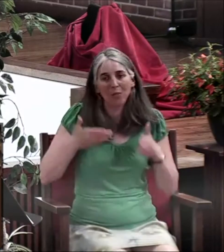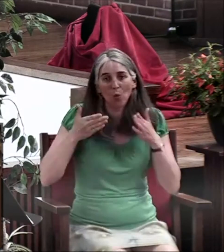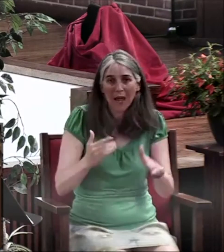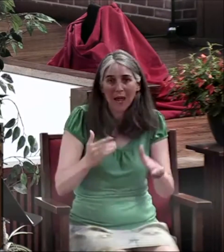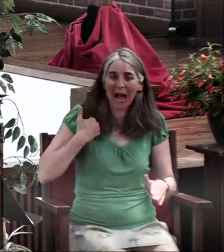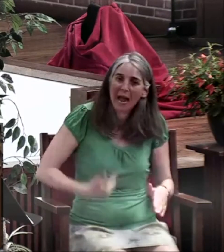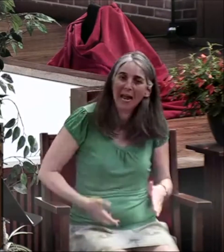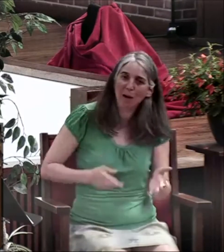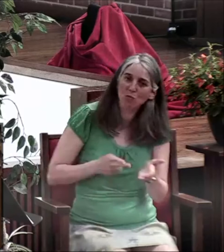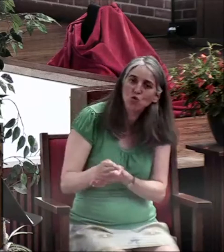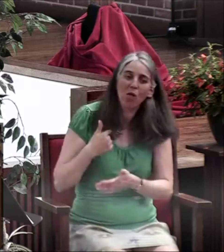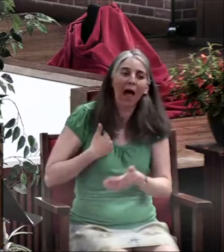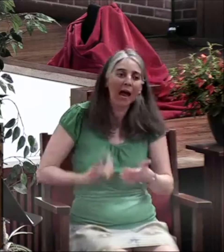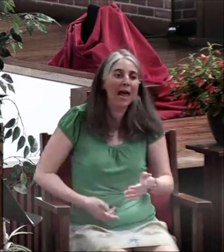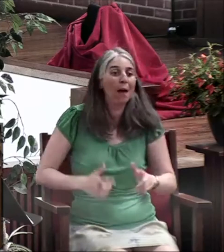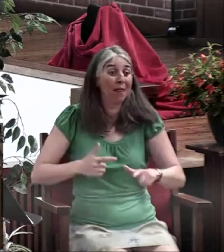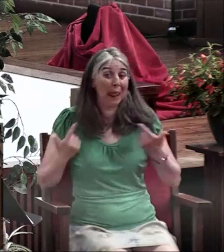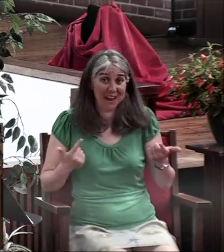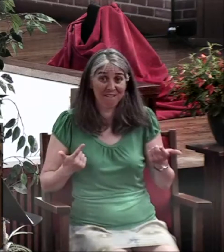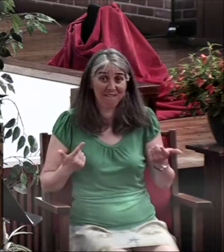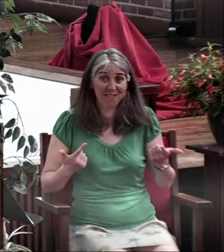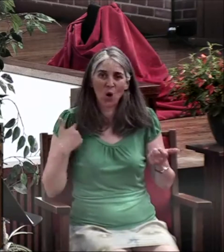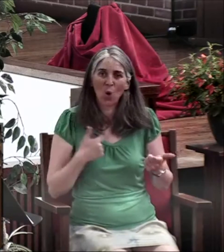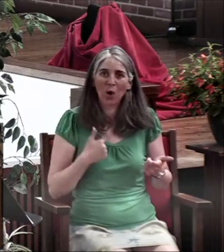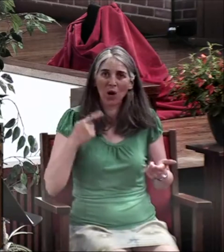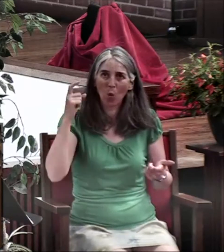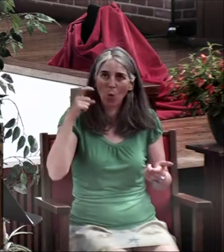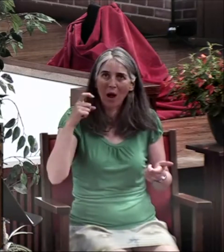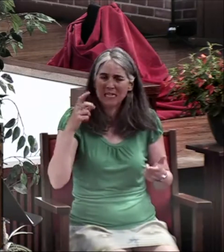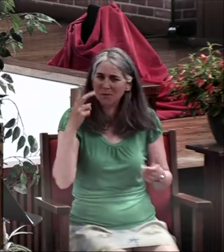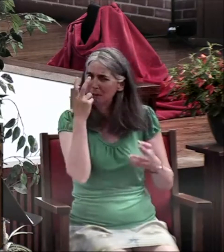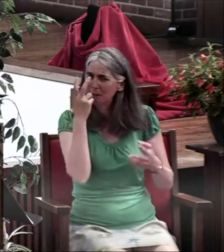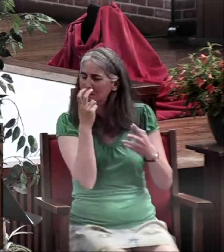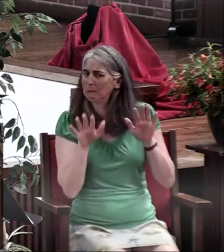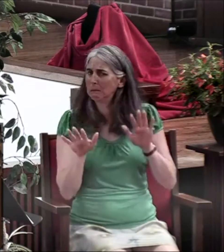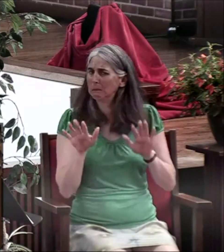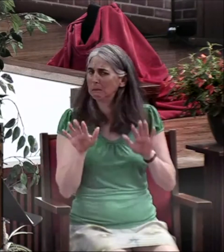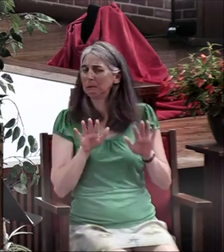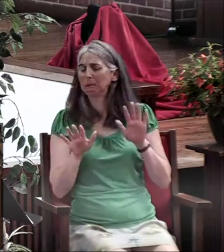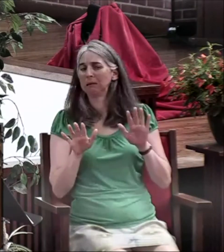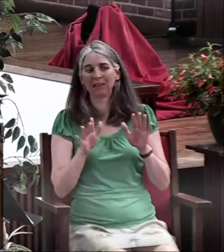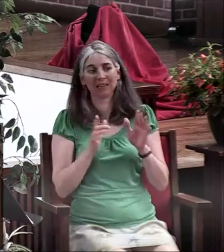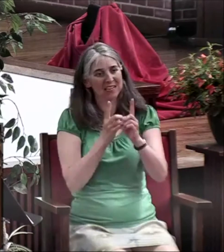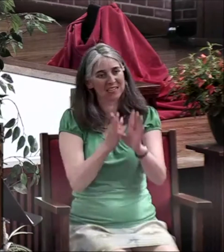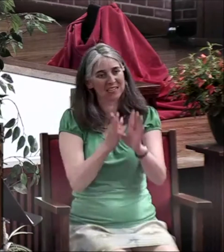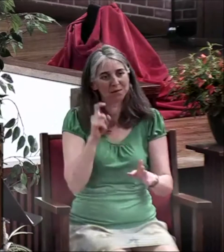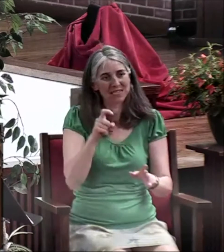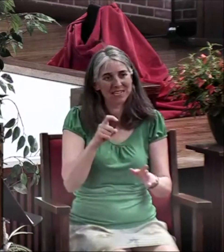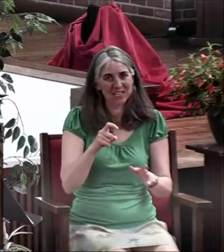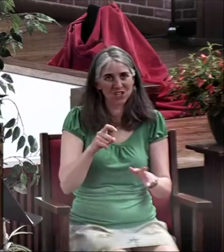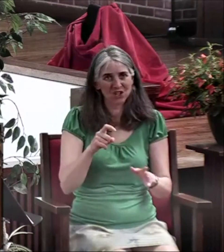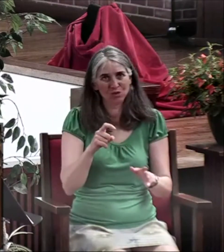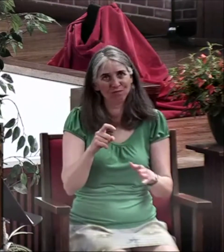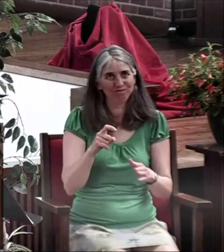Now, we are wise to be skeptics. It took some time for the disciples to warm up to Jesus because when they first get on